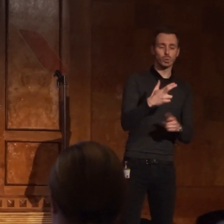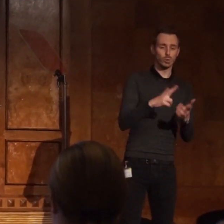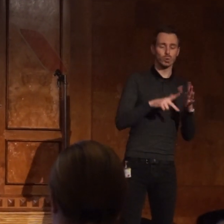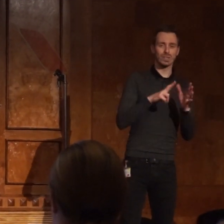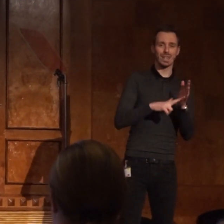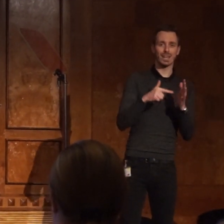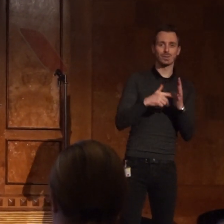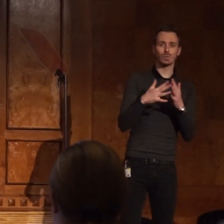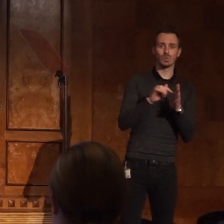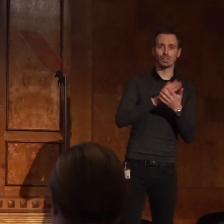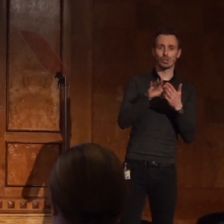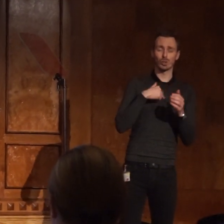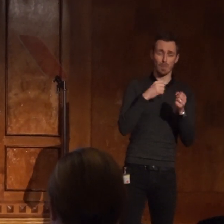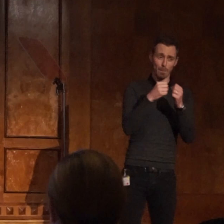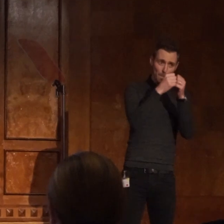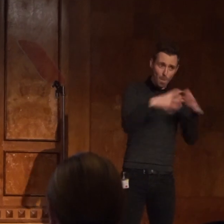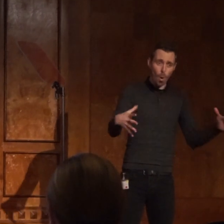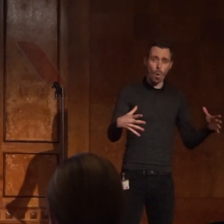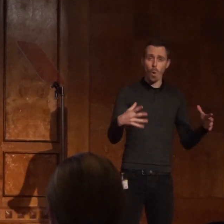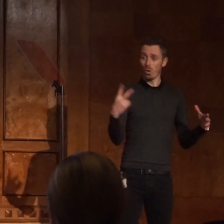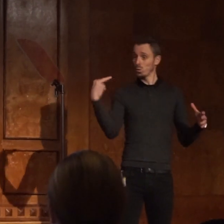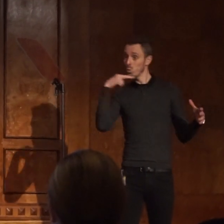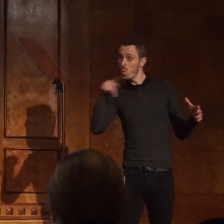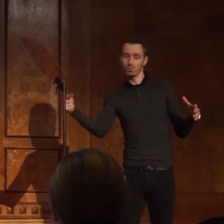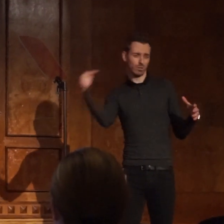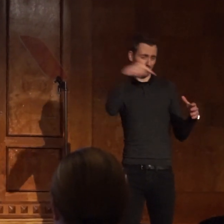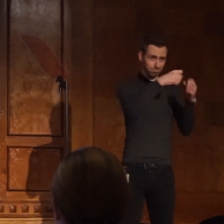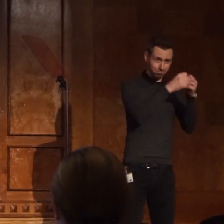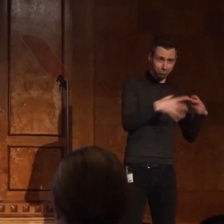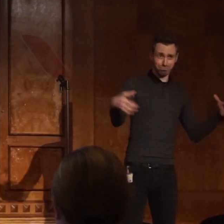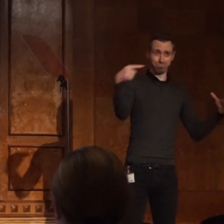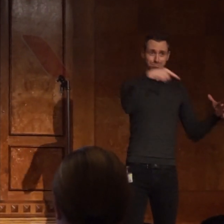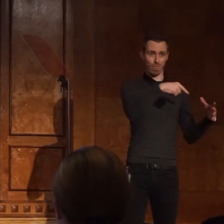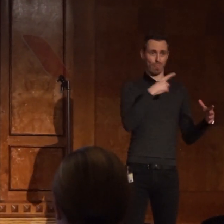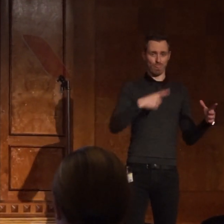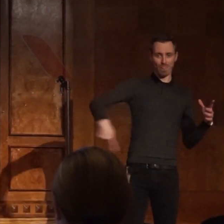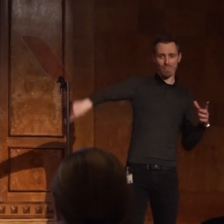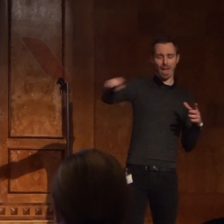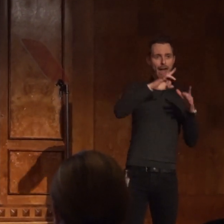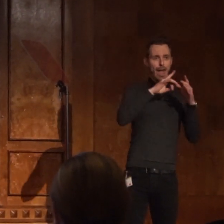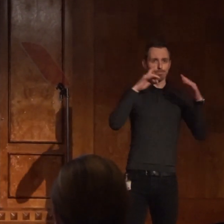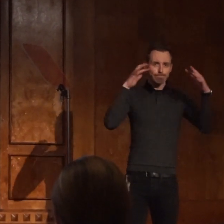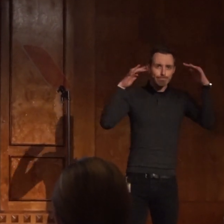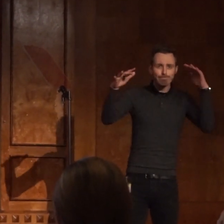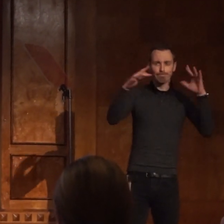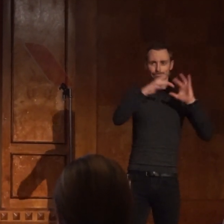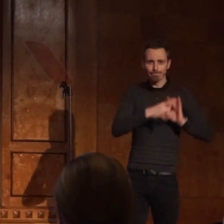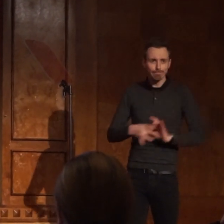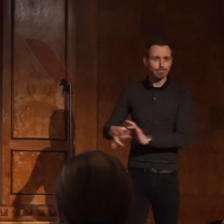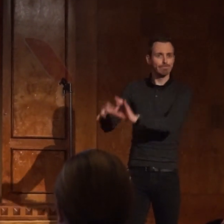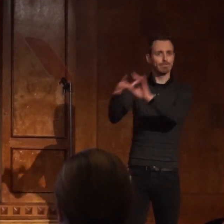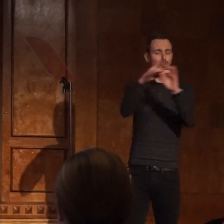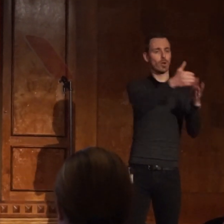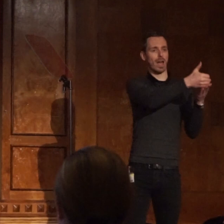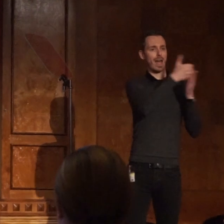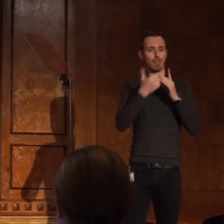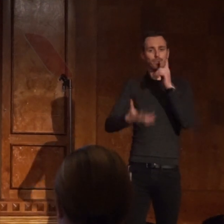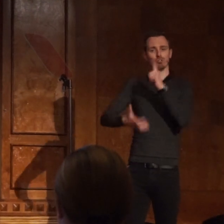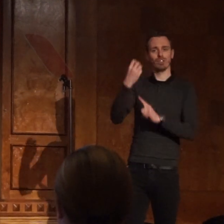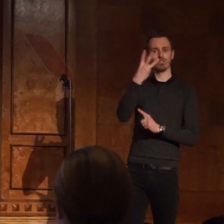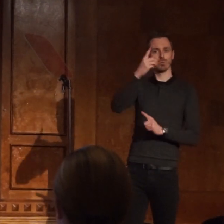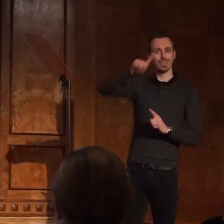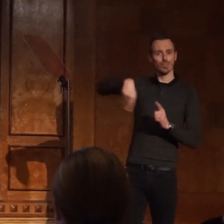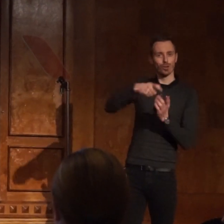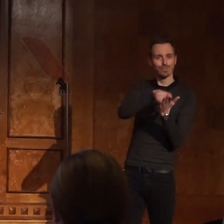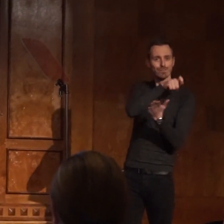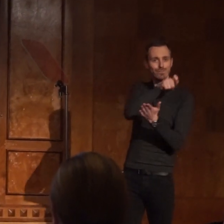more people. That was the spirit that gained us 3 million votes in the general election. That was the spirit that gave us